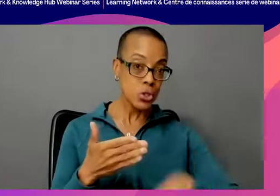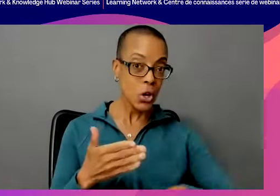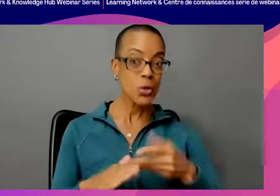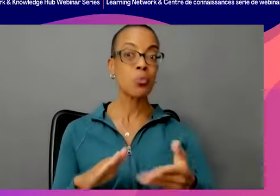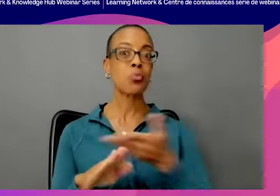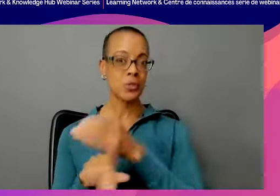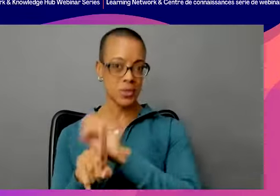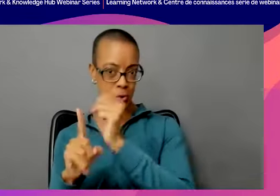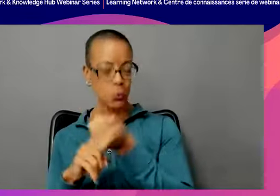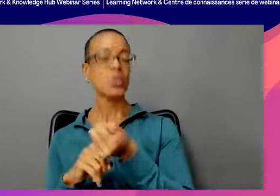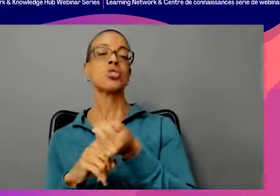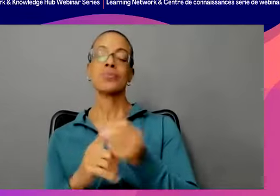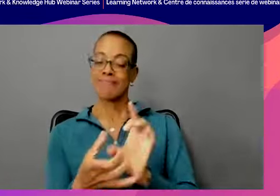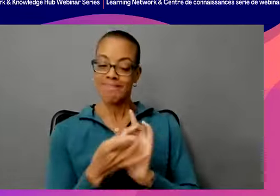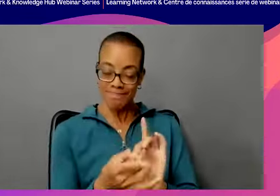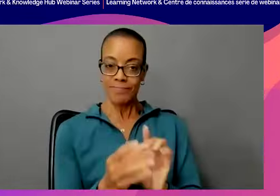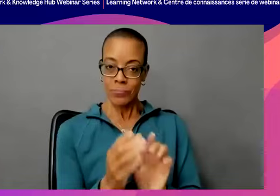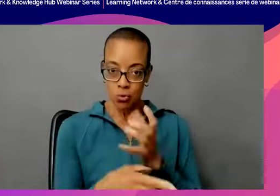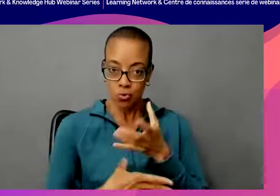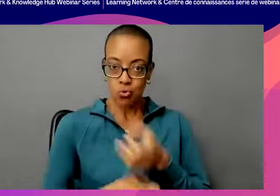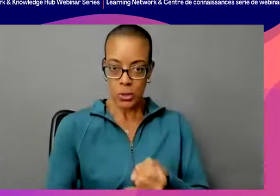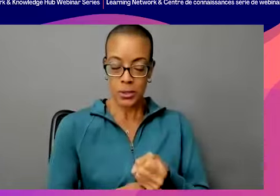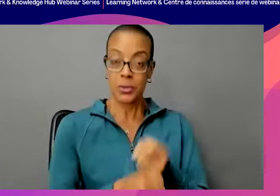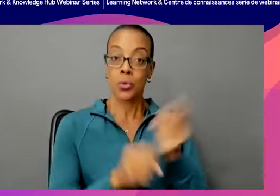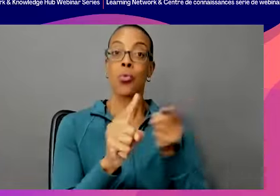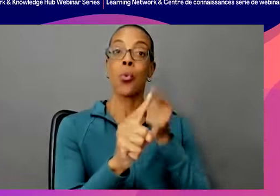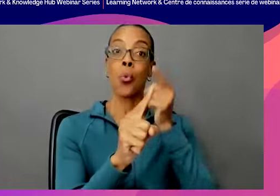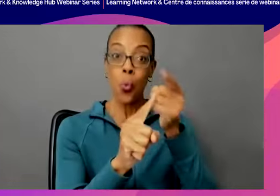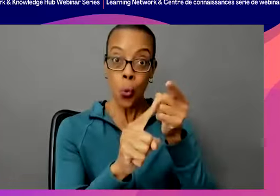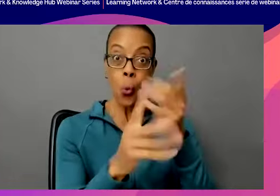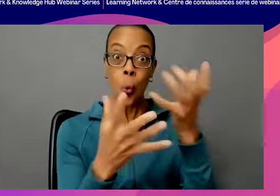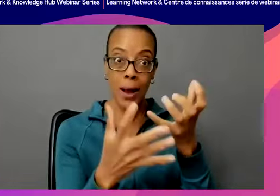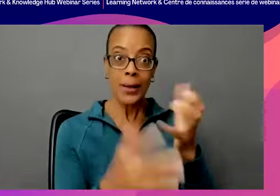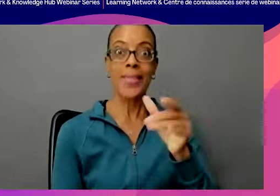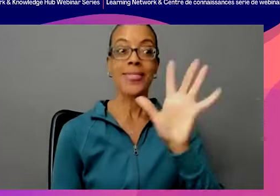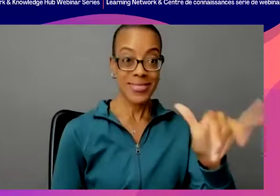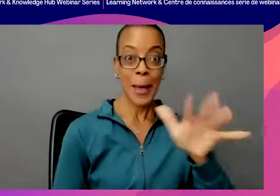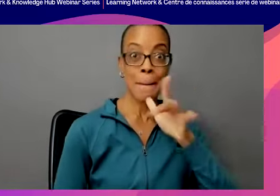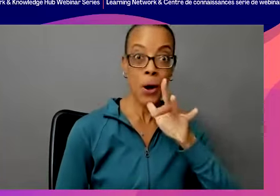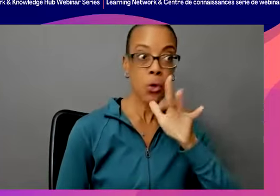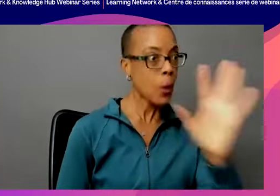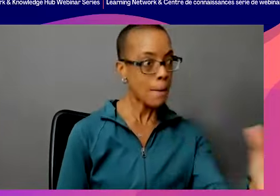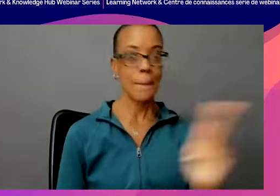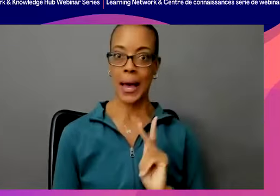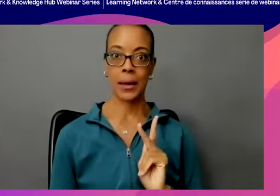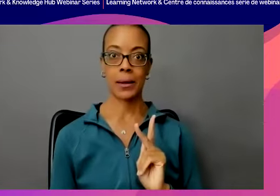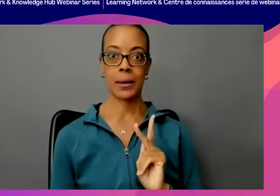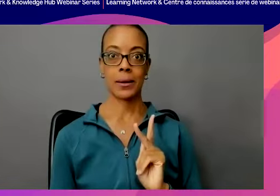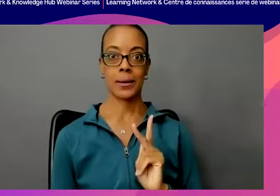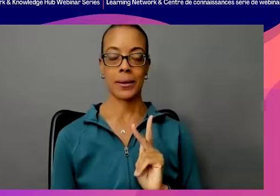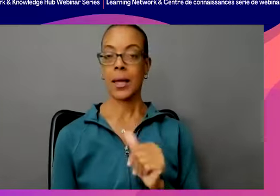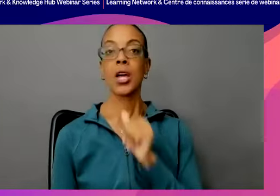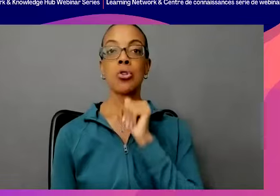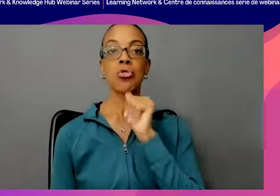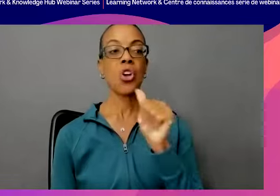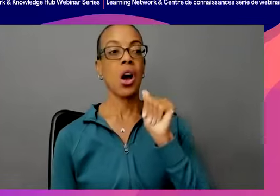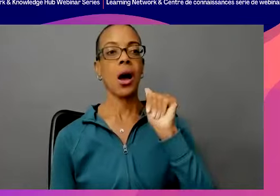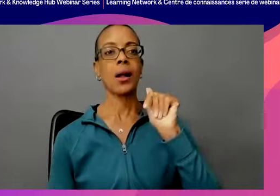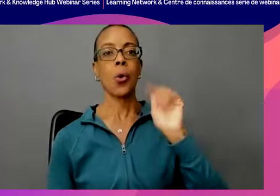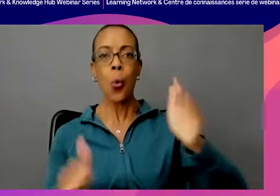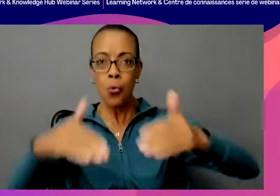goal in this case is really to have her come back and engage, and don't overwhelm her. Don't ask too